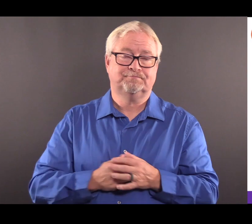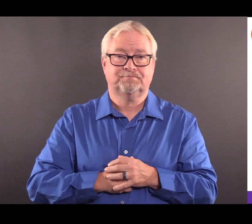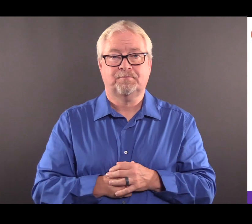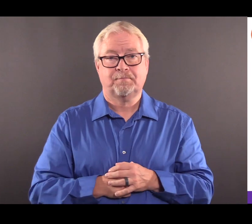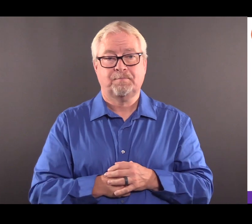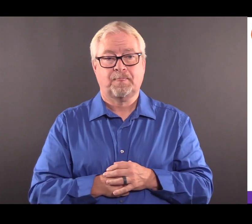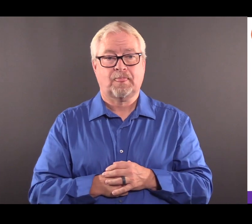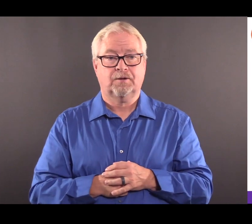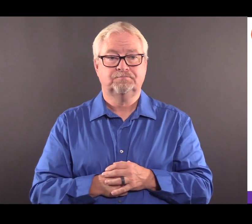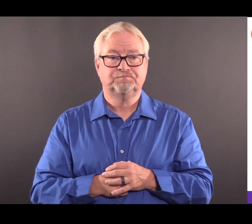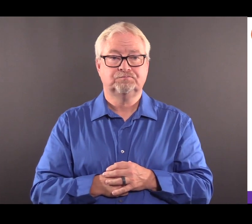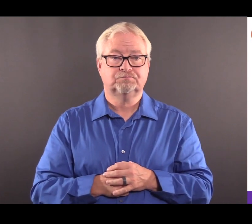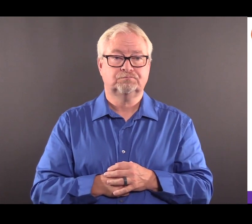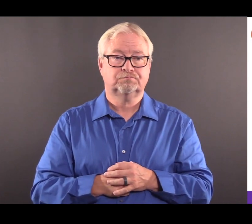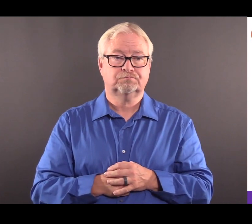purpose.